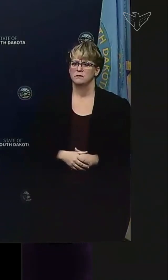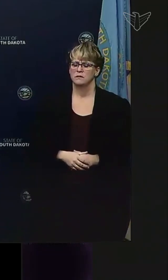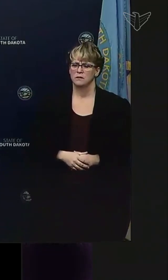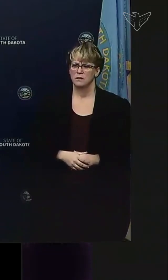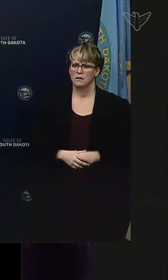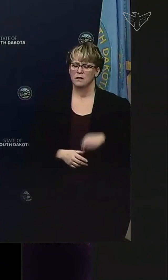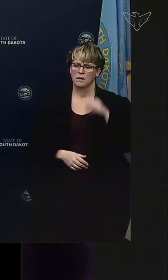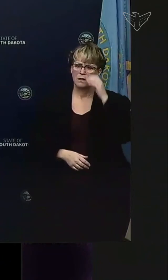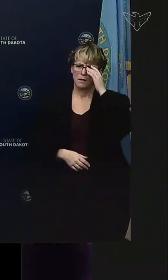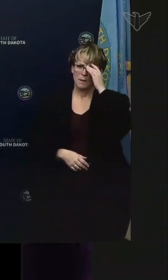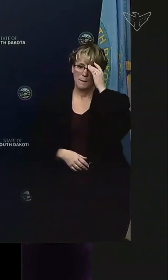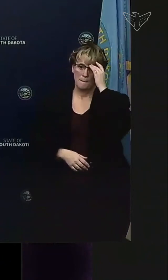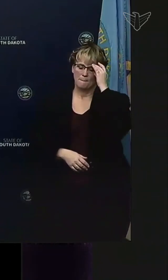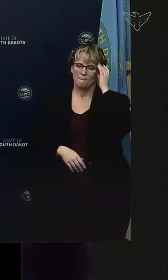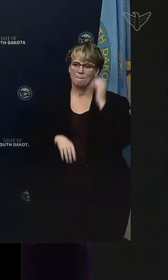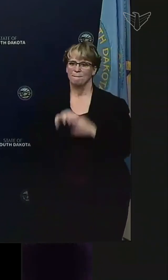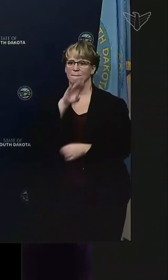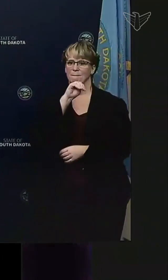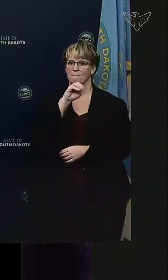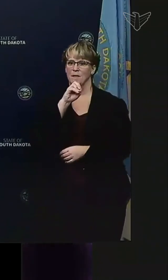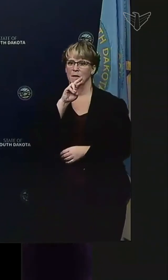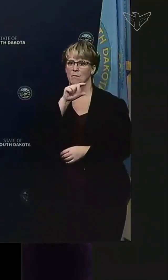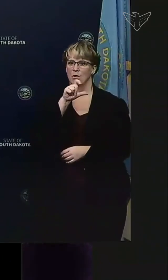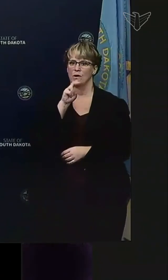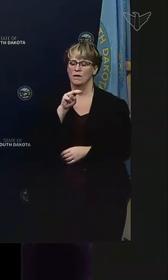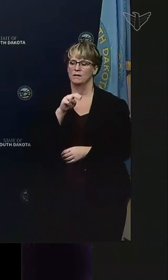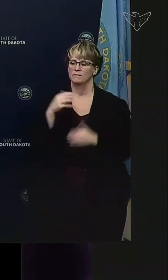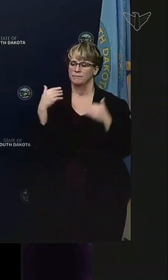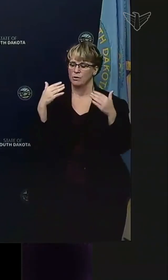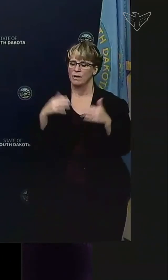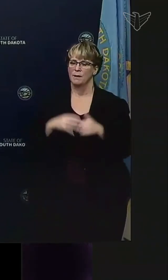Hi, this is Morgan from the Journal. Sorry. Yep, go ahead, Morgan. There.